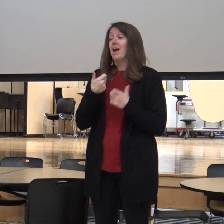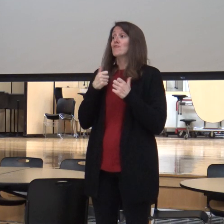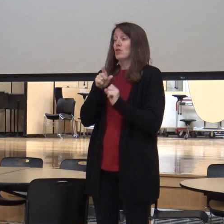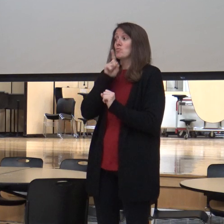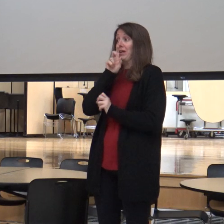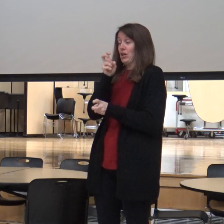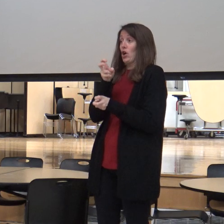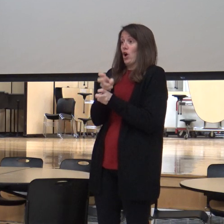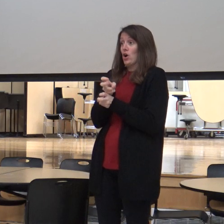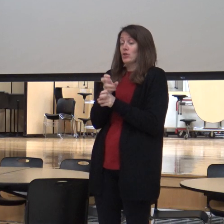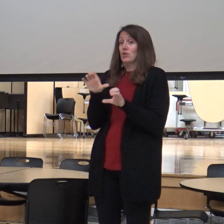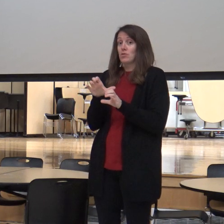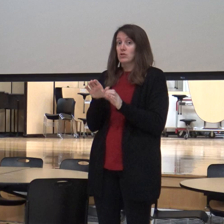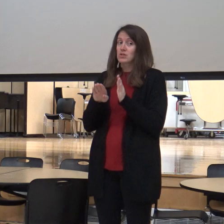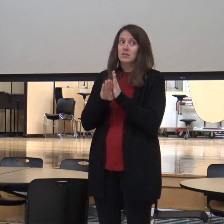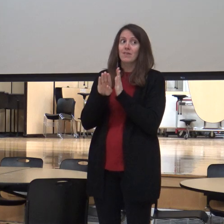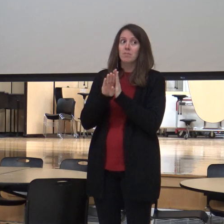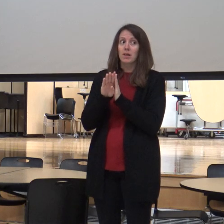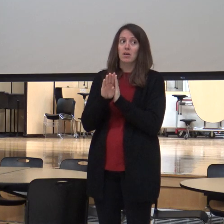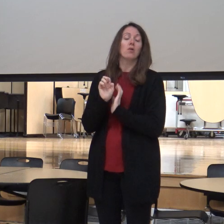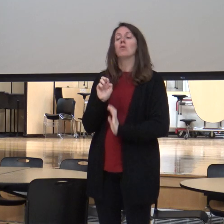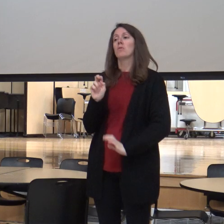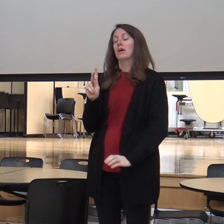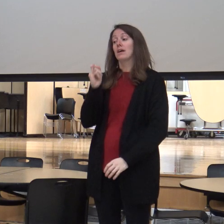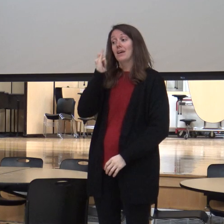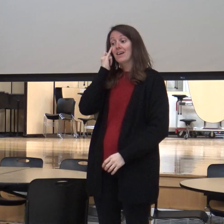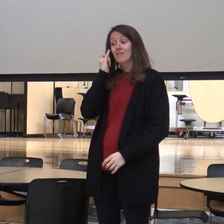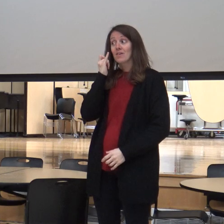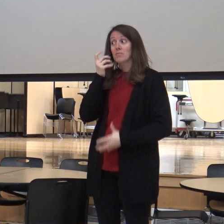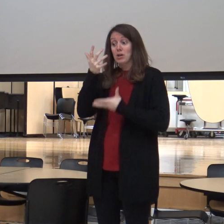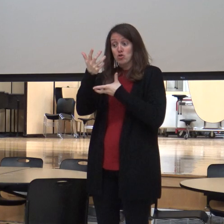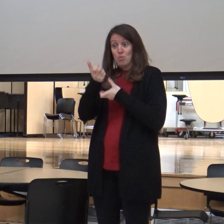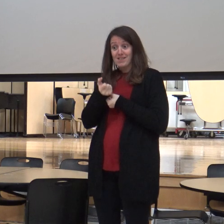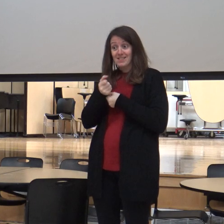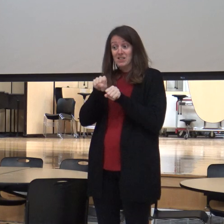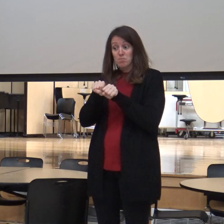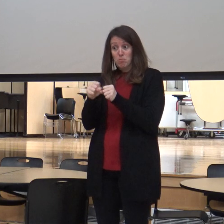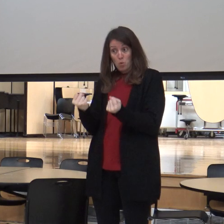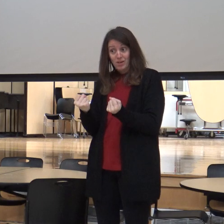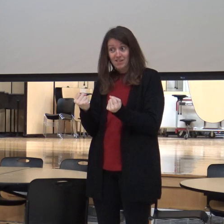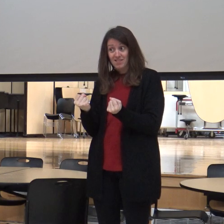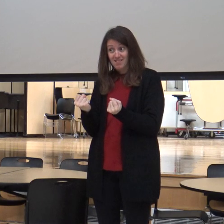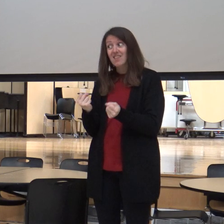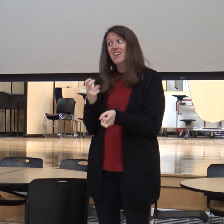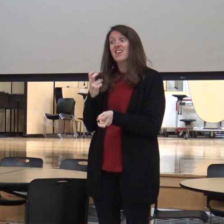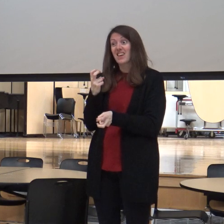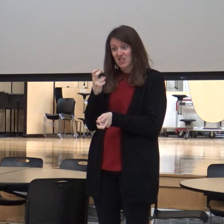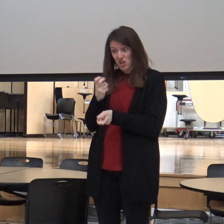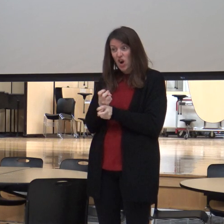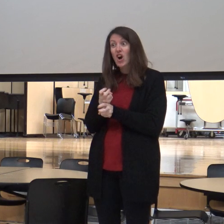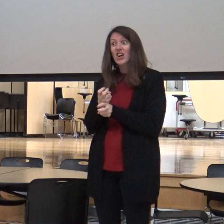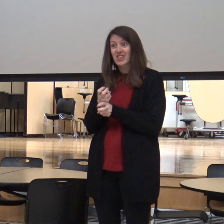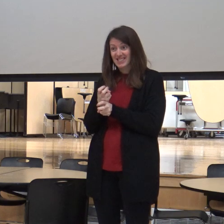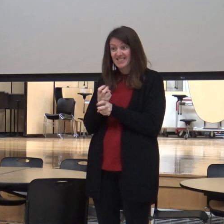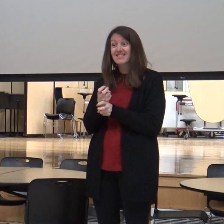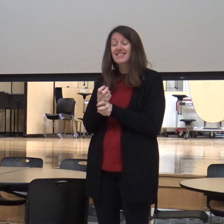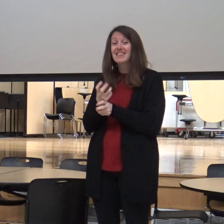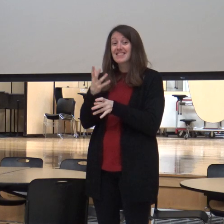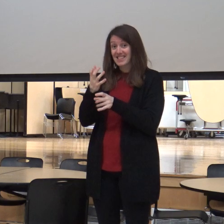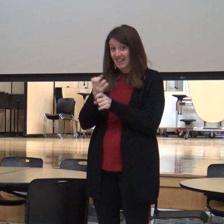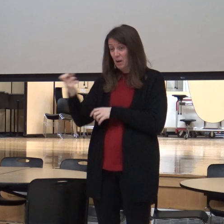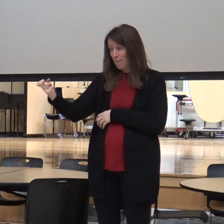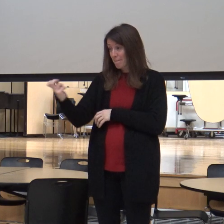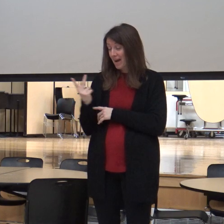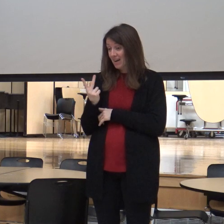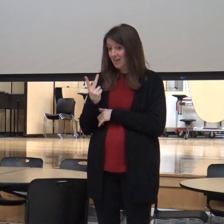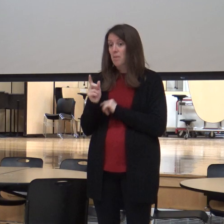with them is just develop, like, okay, if you lose my trust, it's very hard to get it back. But this is why I am doing